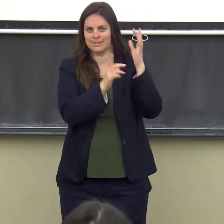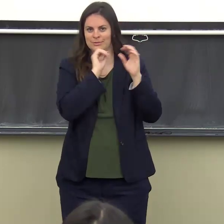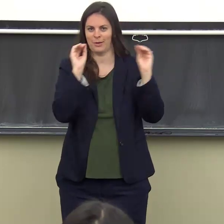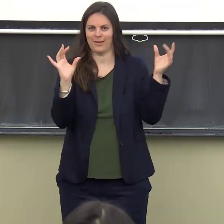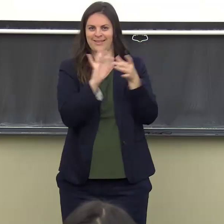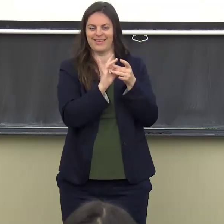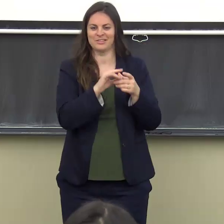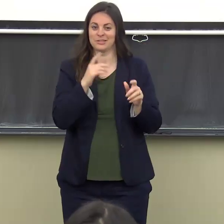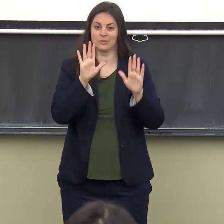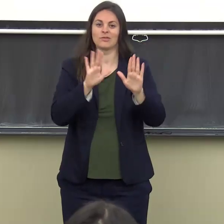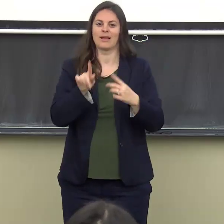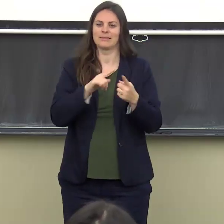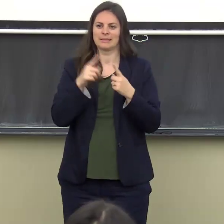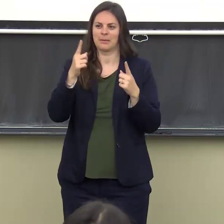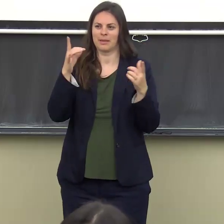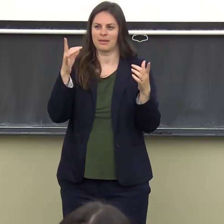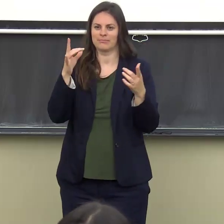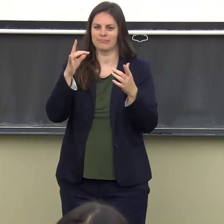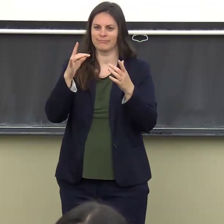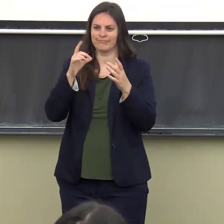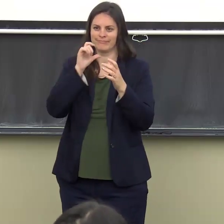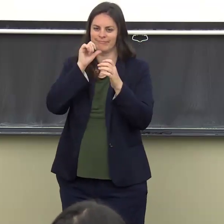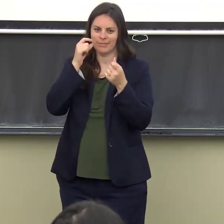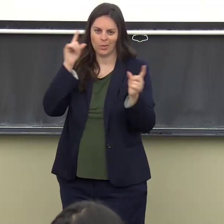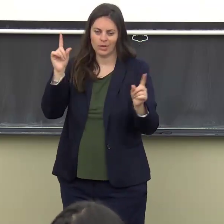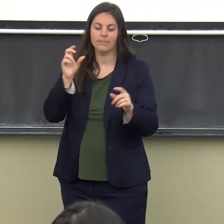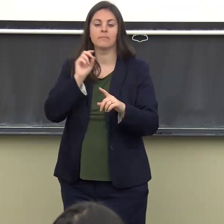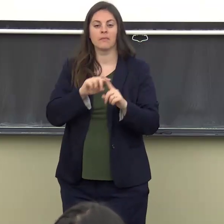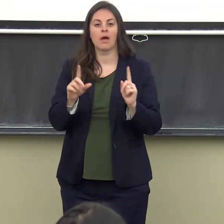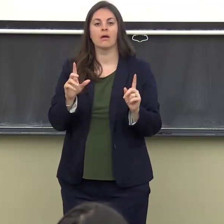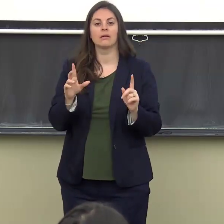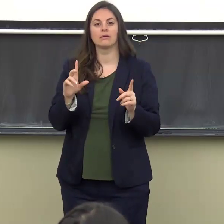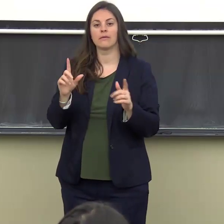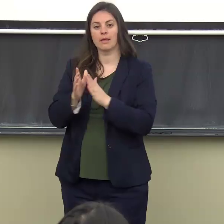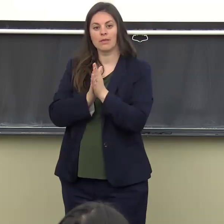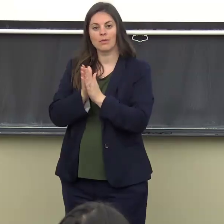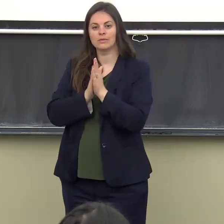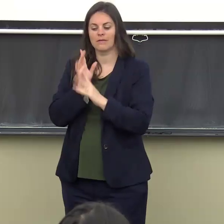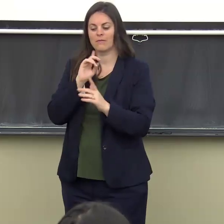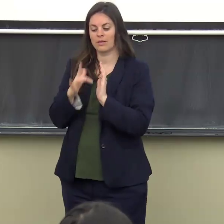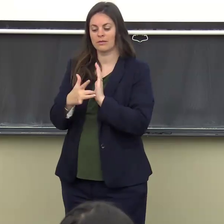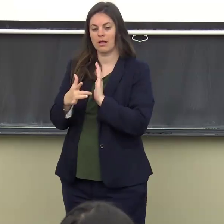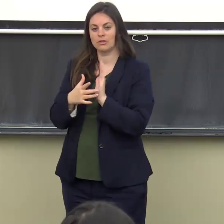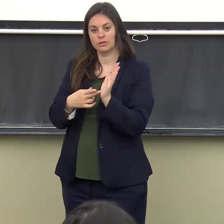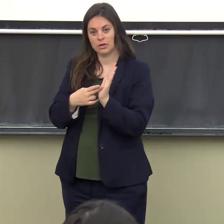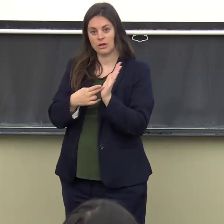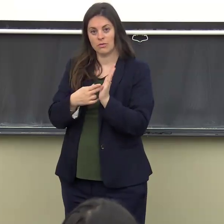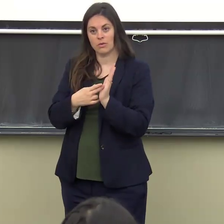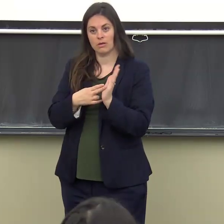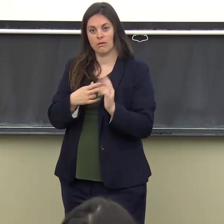And so I just want to say that I do believe the enthusiasm for technology, when it's a genuine opportunity that is in this